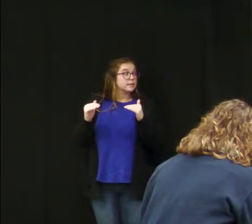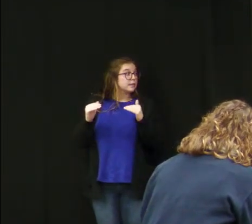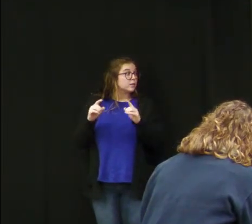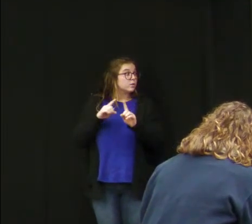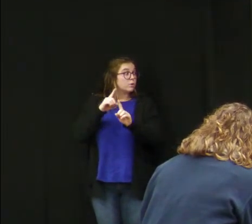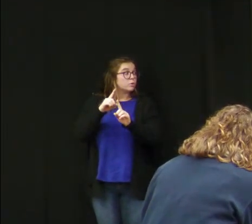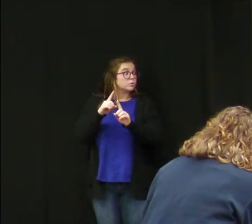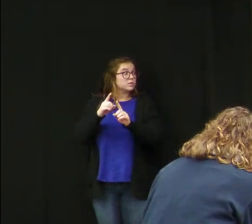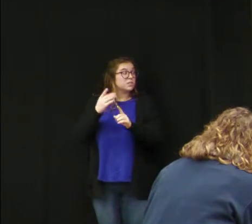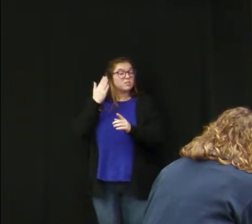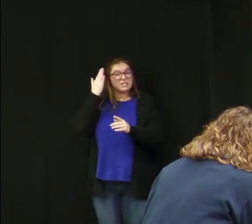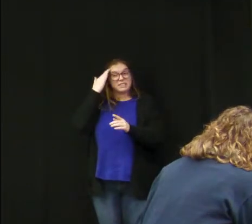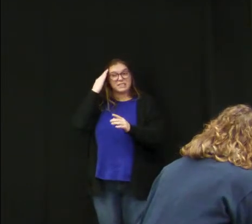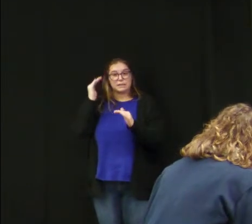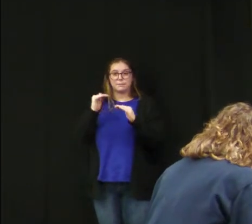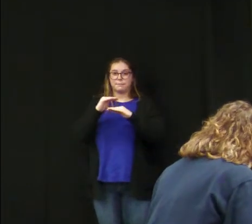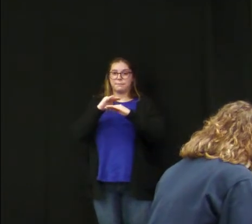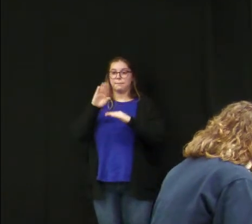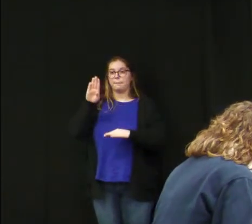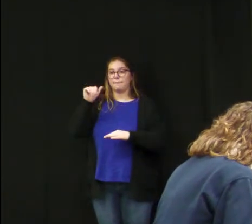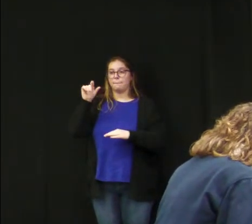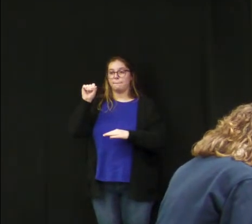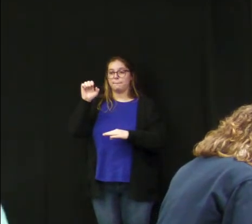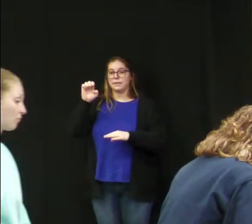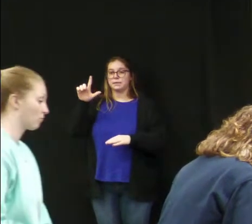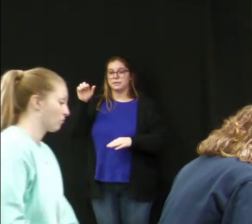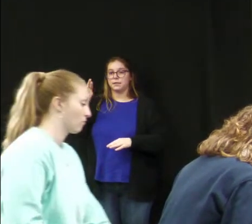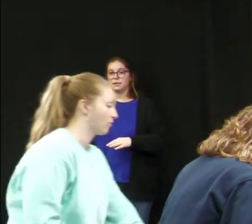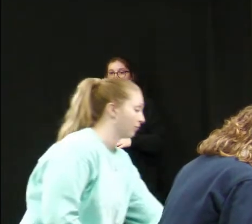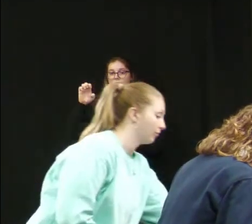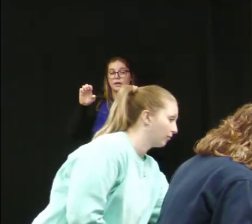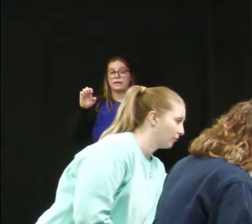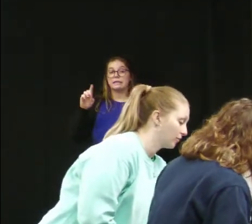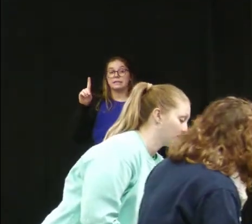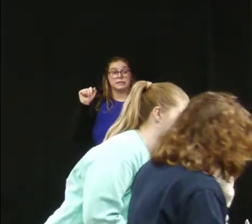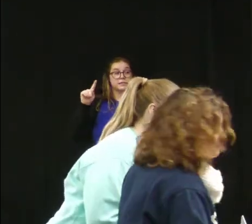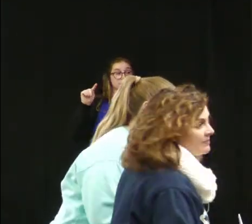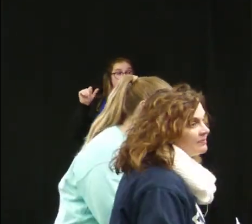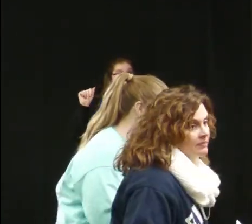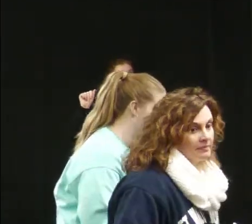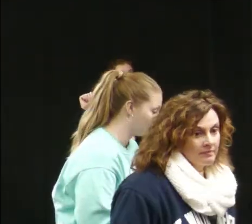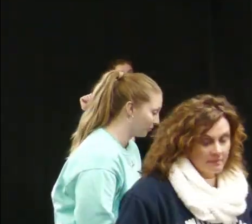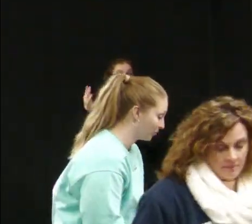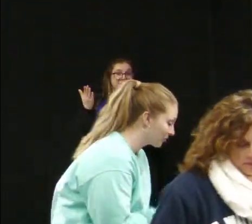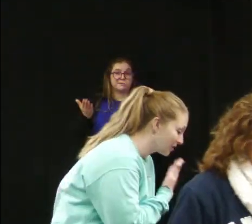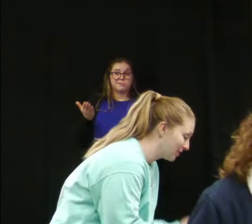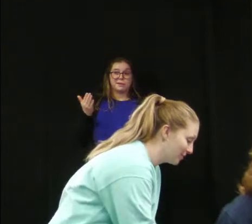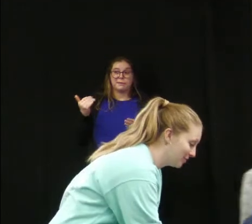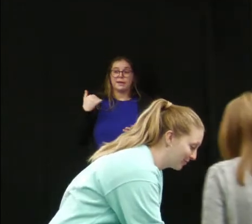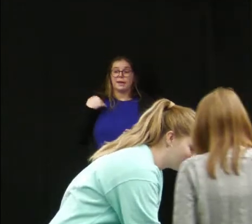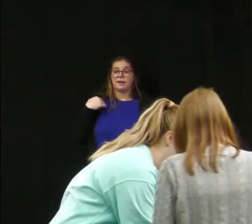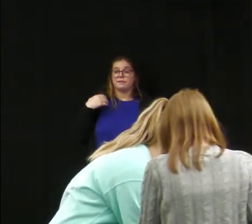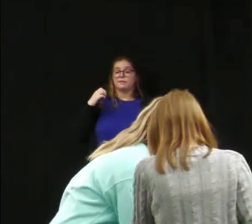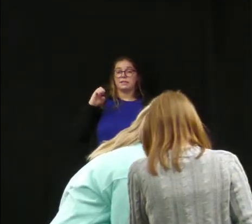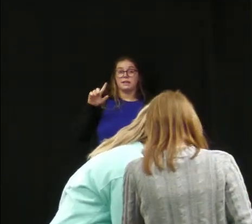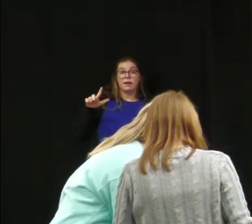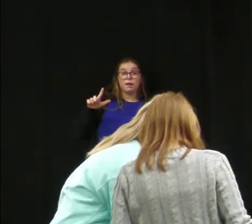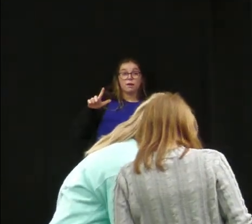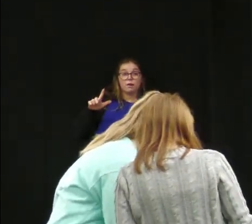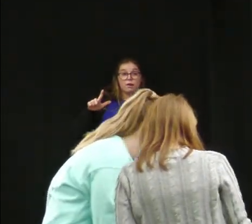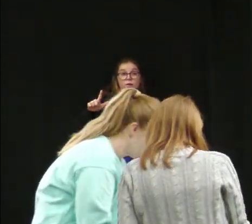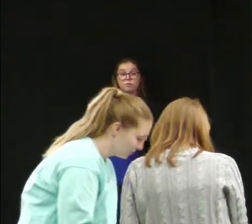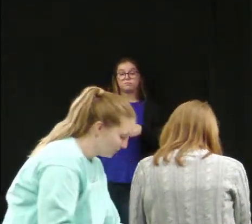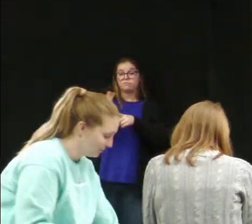So we have expanded core curriculum. If they're EL, there might be information about that.